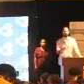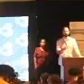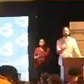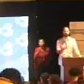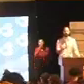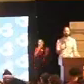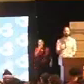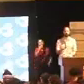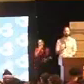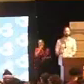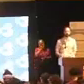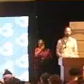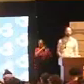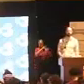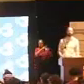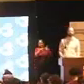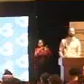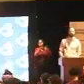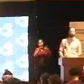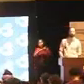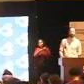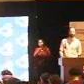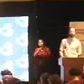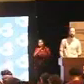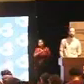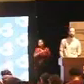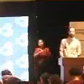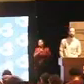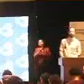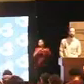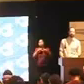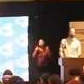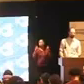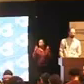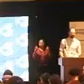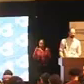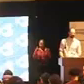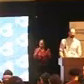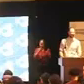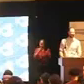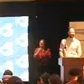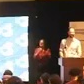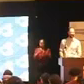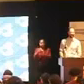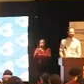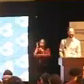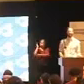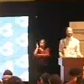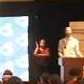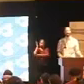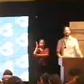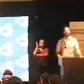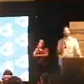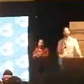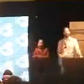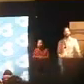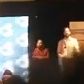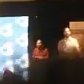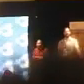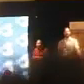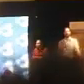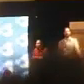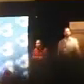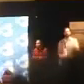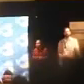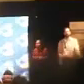Thank you, Jensen and your team for coming up with a very brilliant creation on the portal.